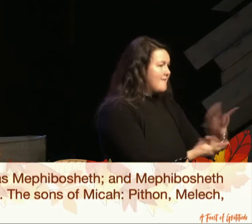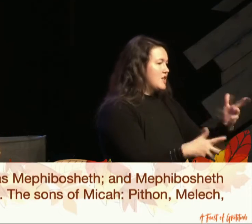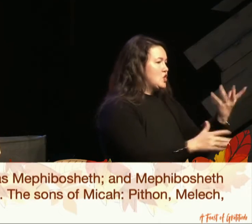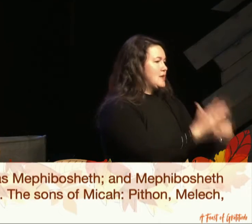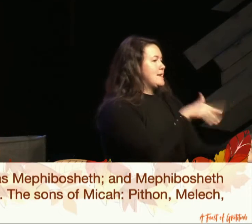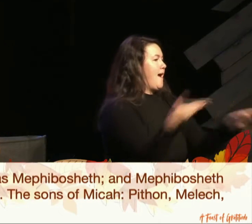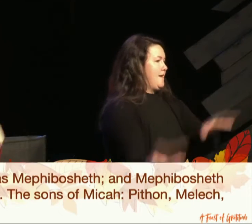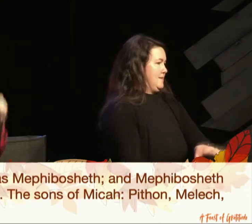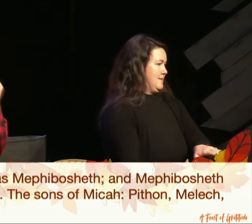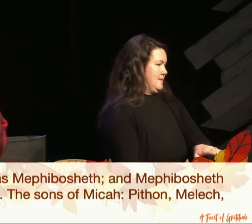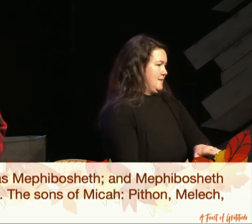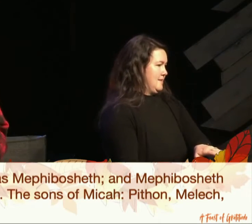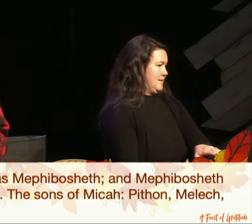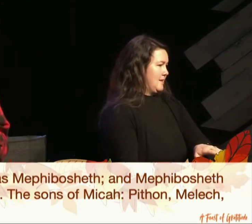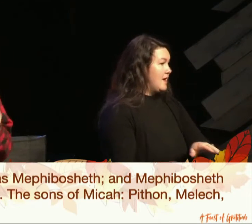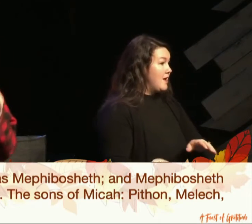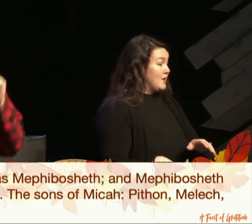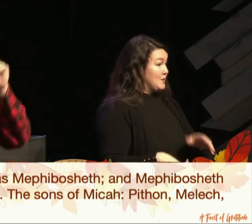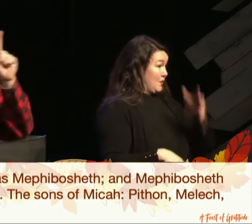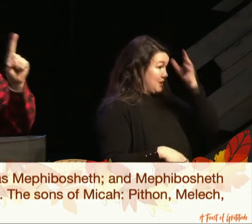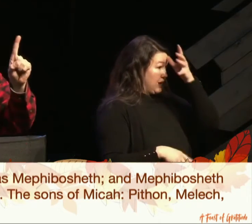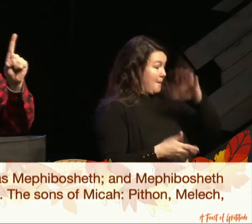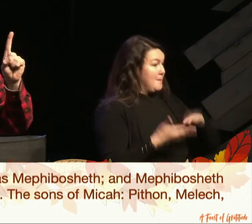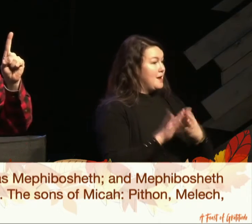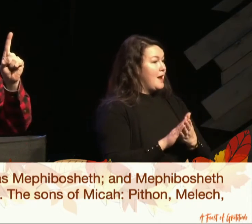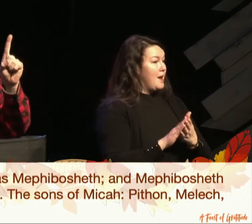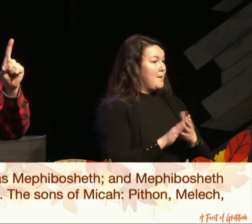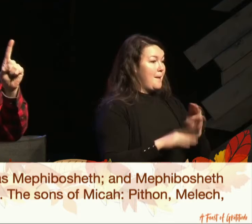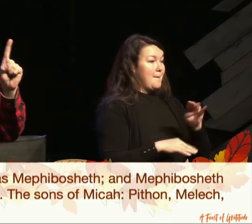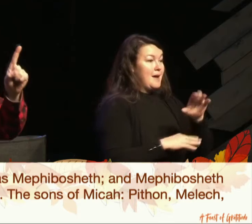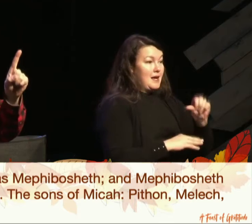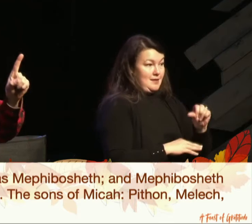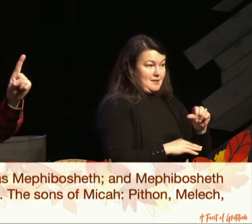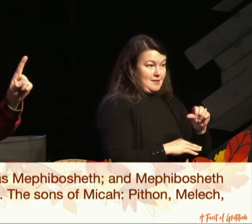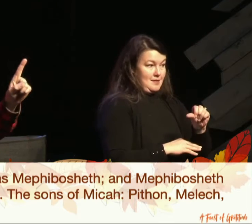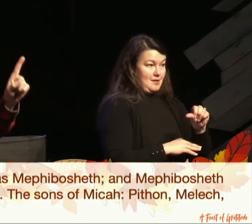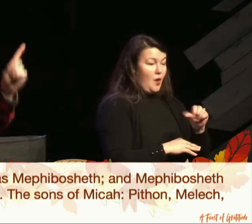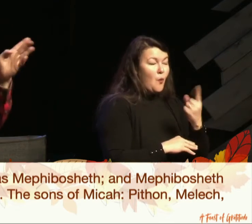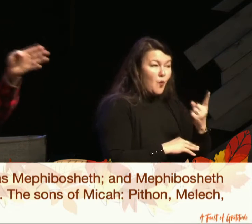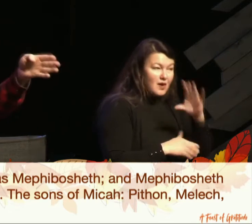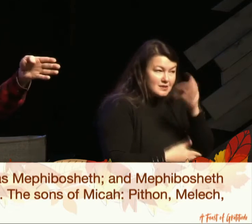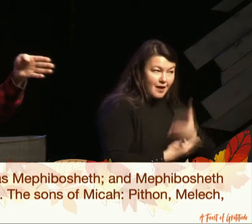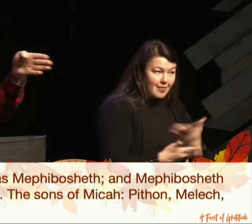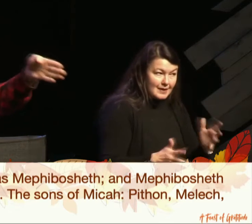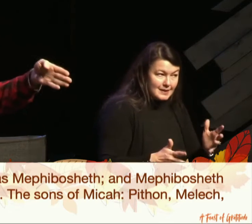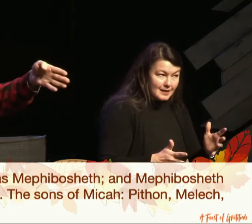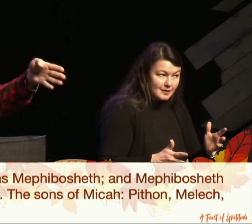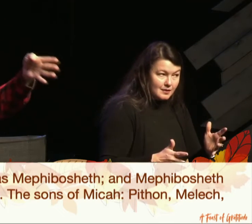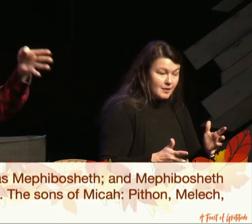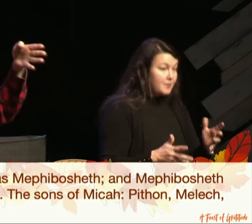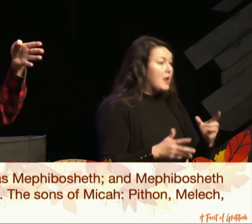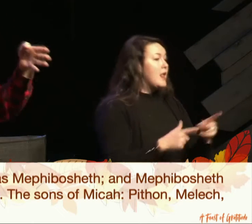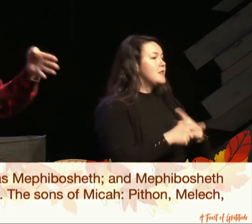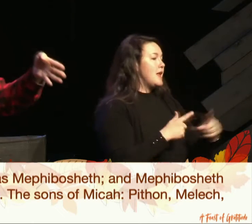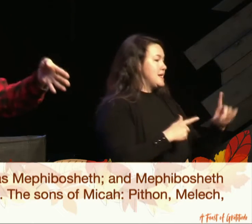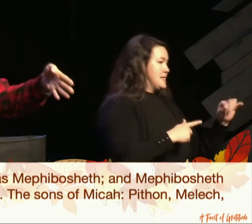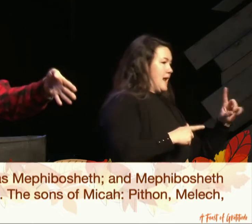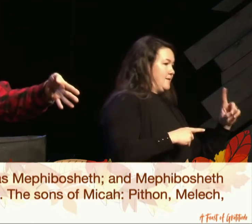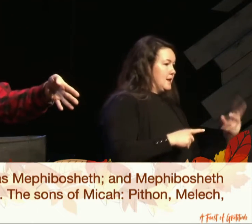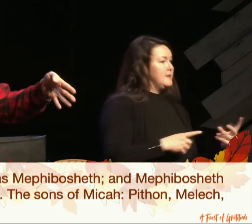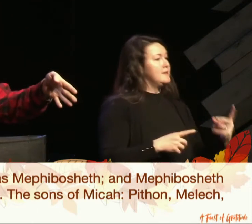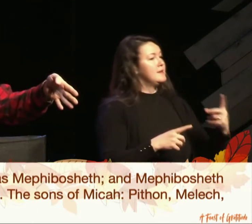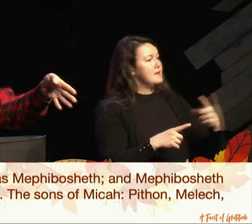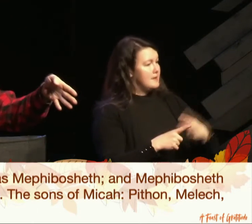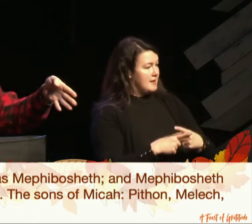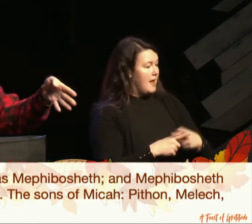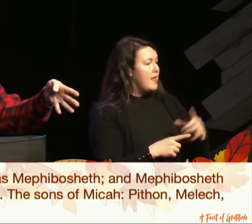Mephibosheth. And Mephibosheth became the father of Micah, one son. That's it. This is where David intersects. This is where the